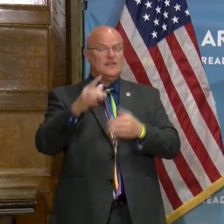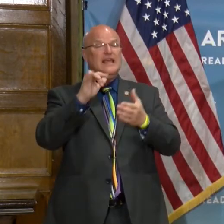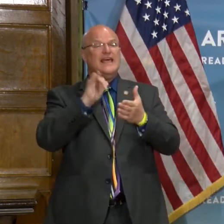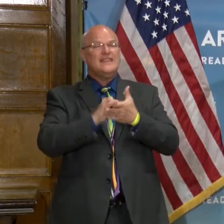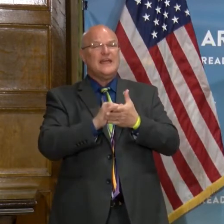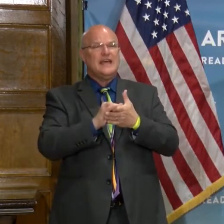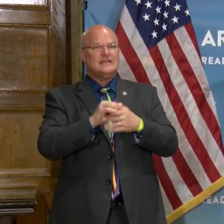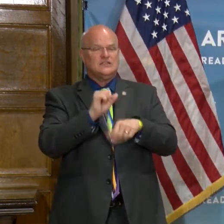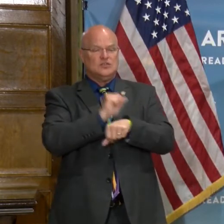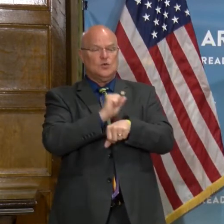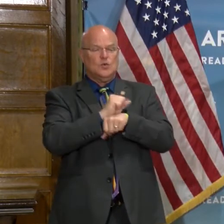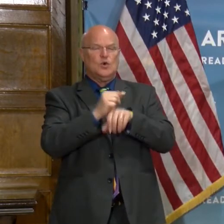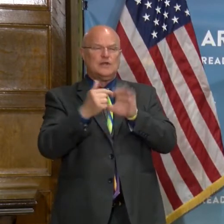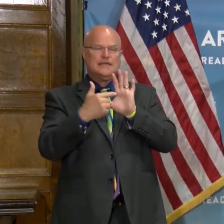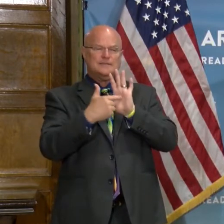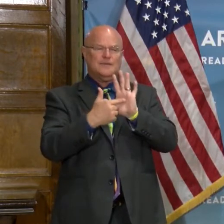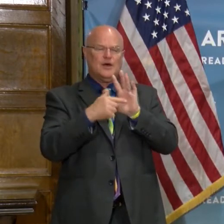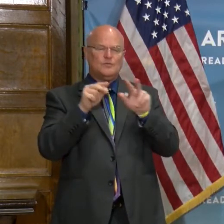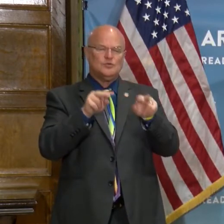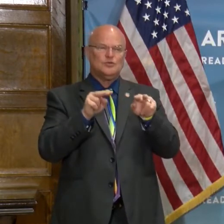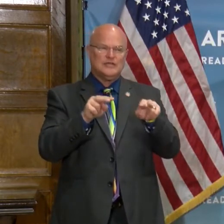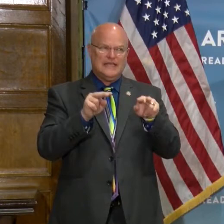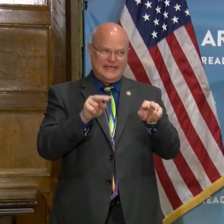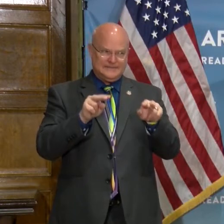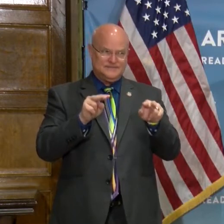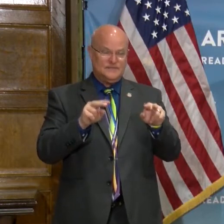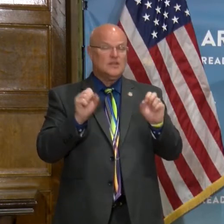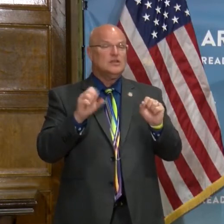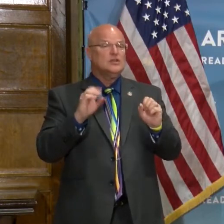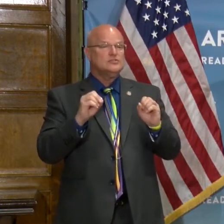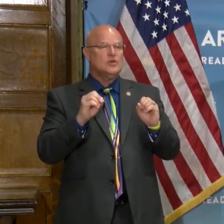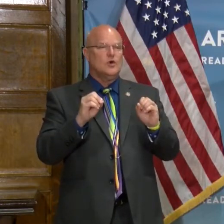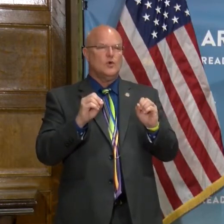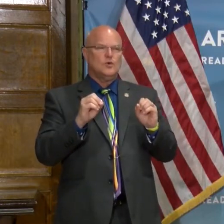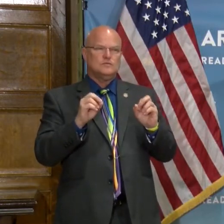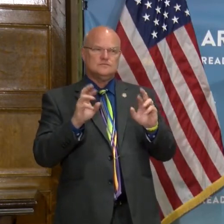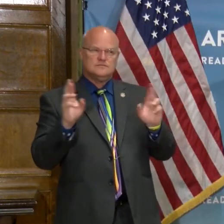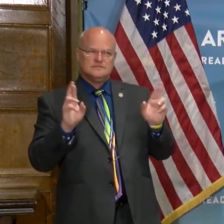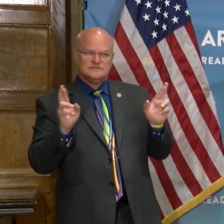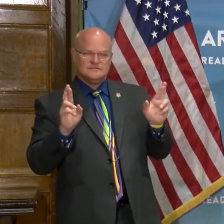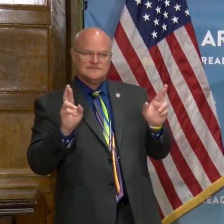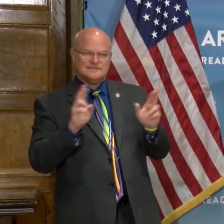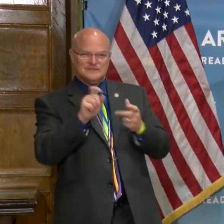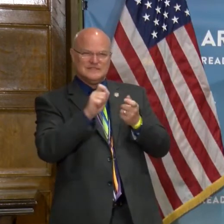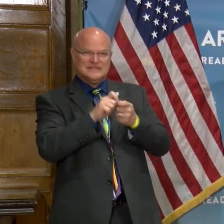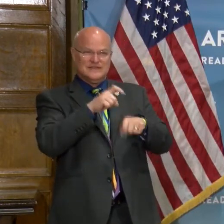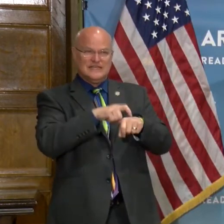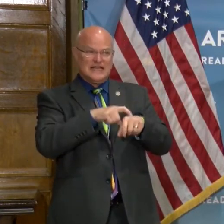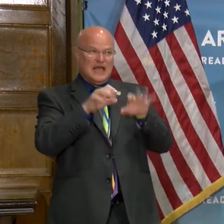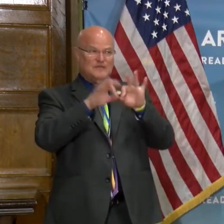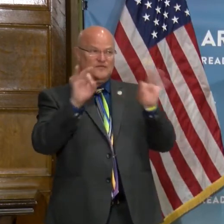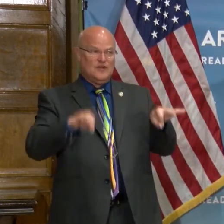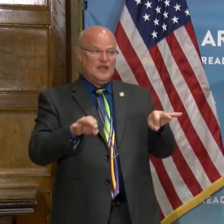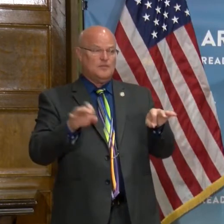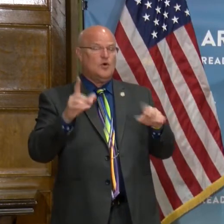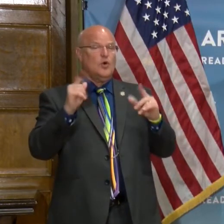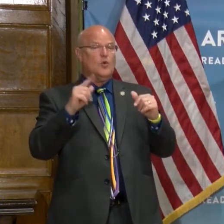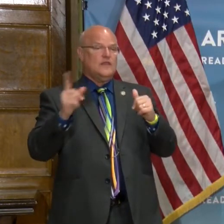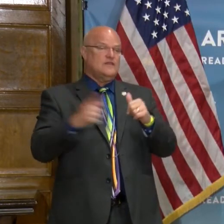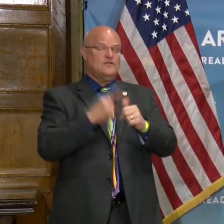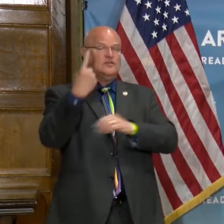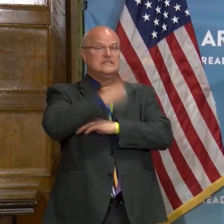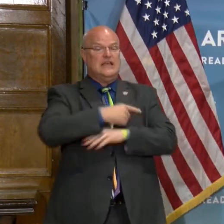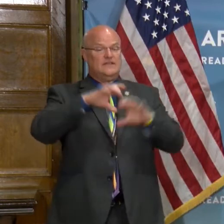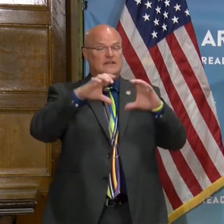is the working model that we're looking at. And so just stay tuned as to the specific time frame for that as to when the first